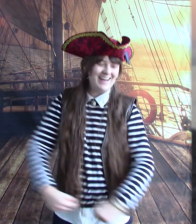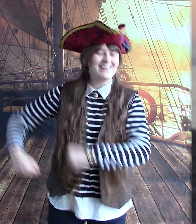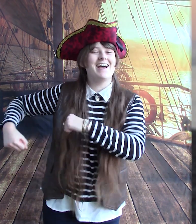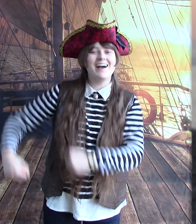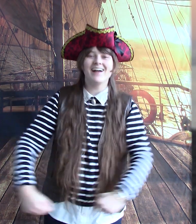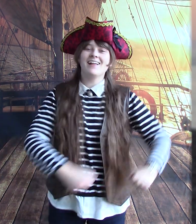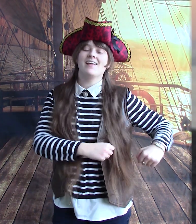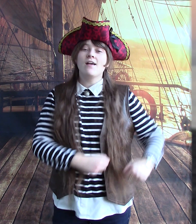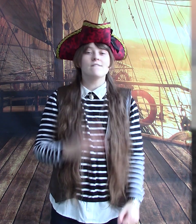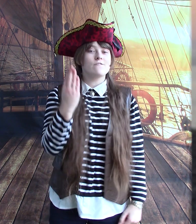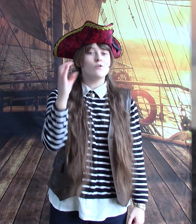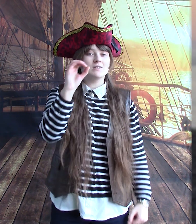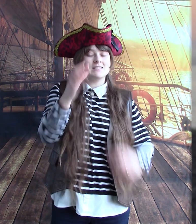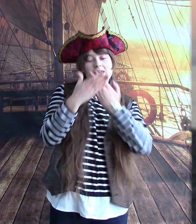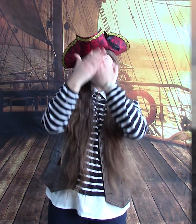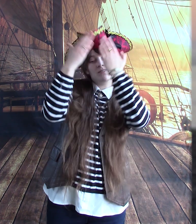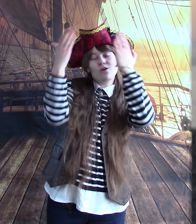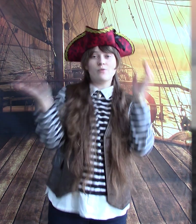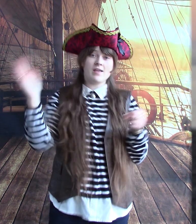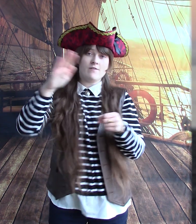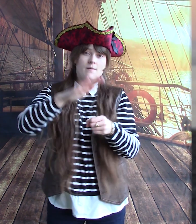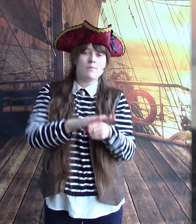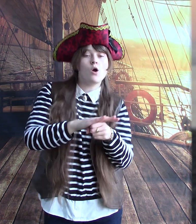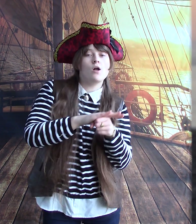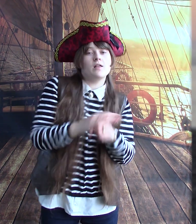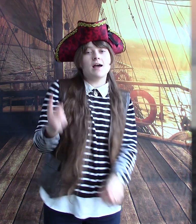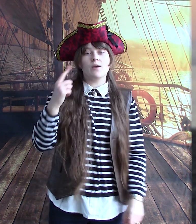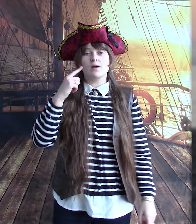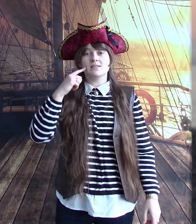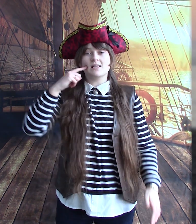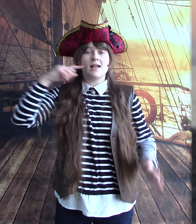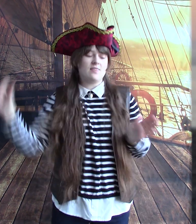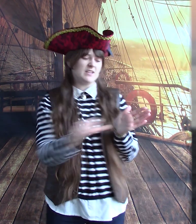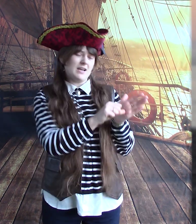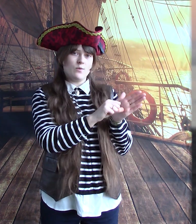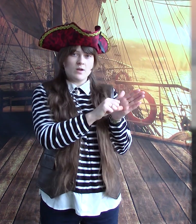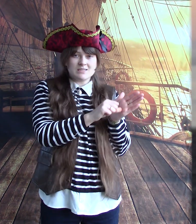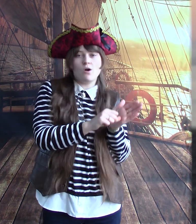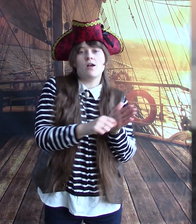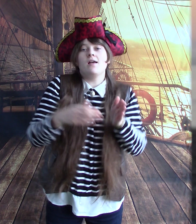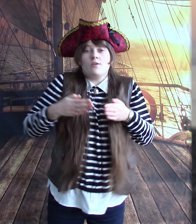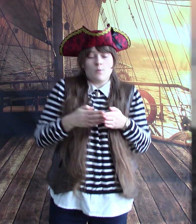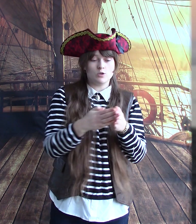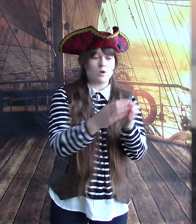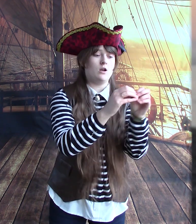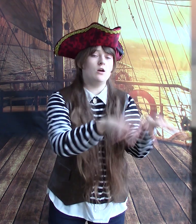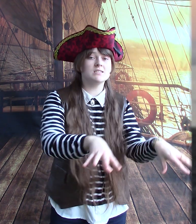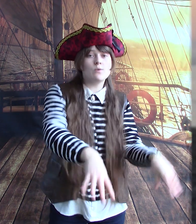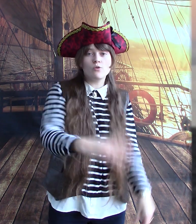-da For forty days or even more The lane went slack and tight once more All boats were lost, there were